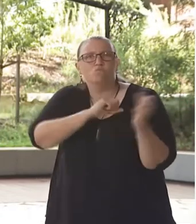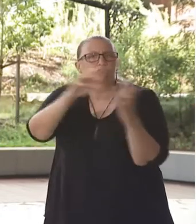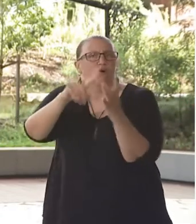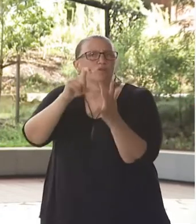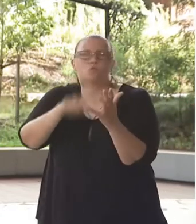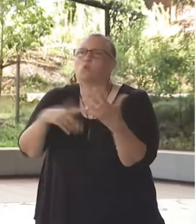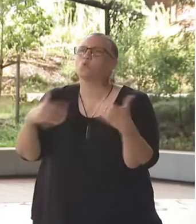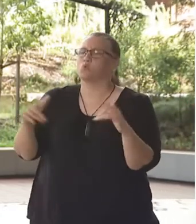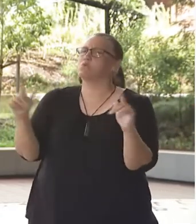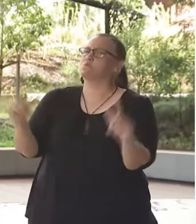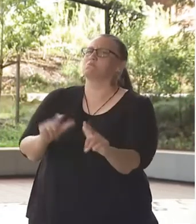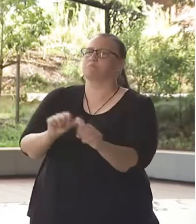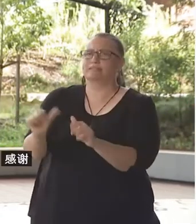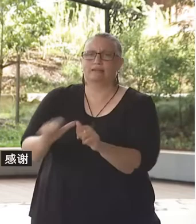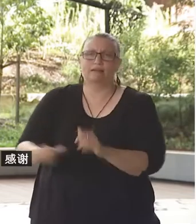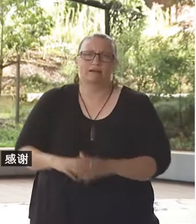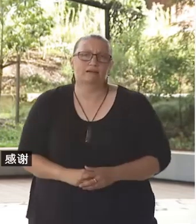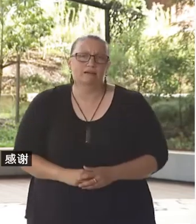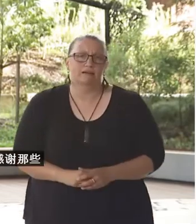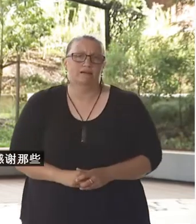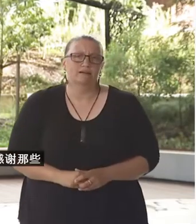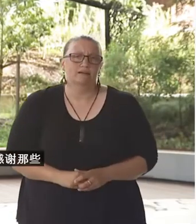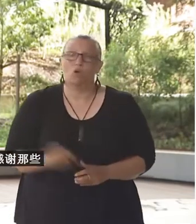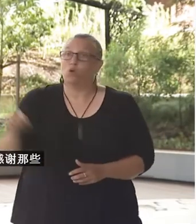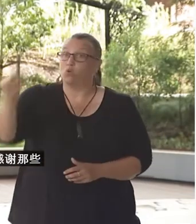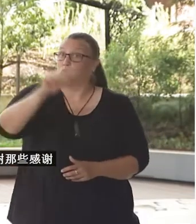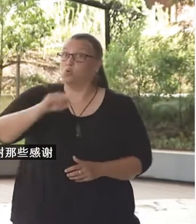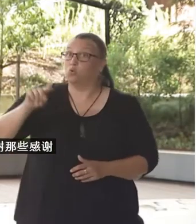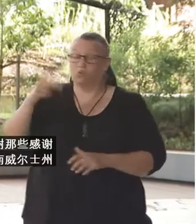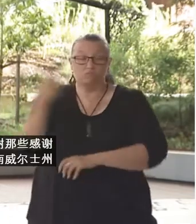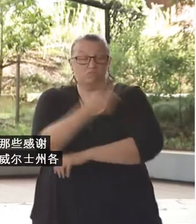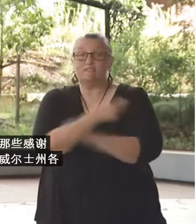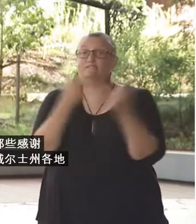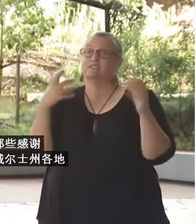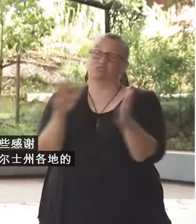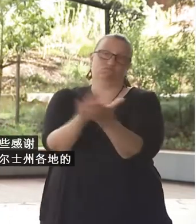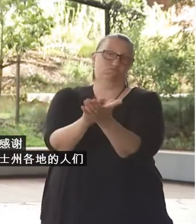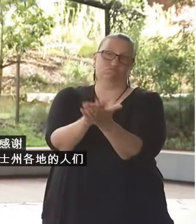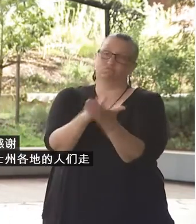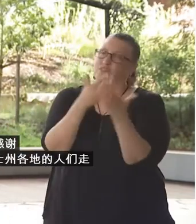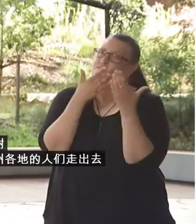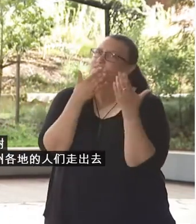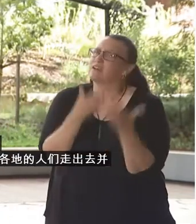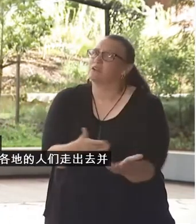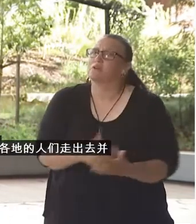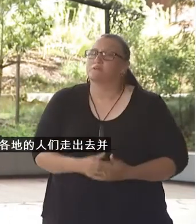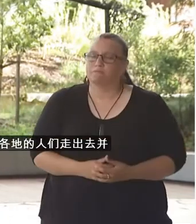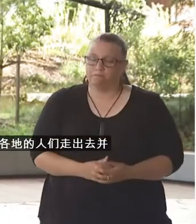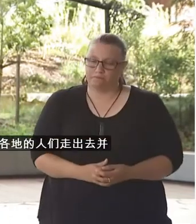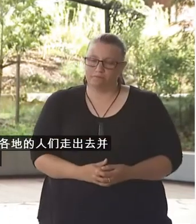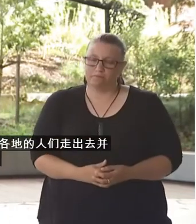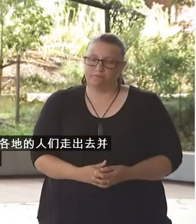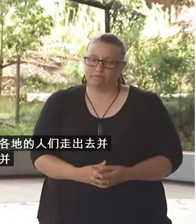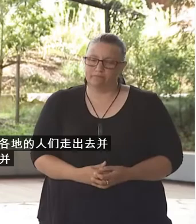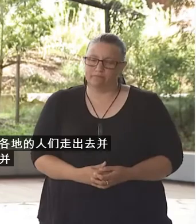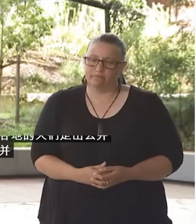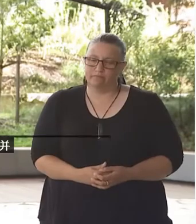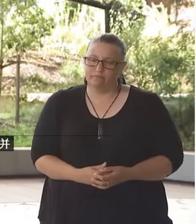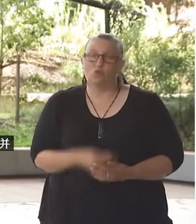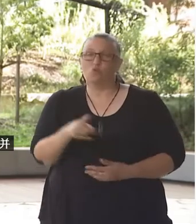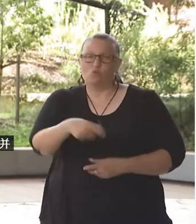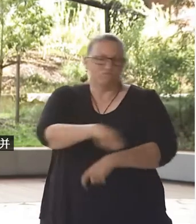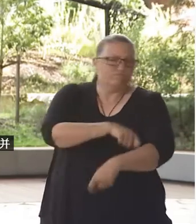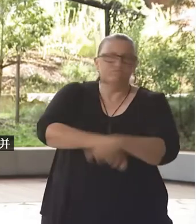that everybody has made across our state. I want to thank people right across New South Wales for going out and taking that booster shot and